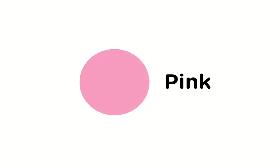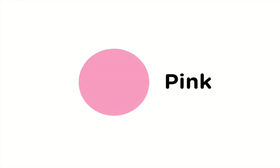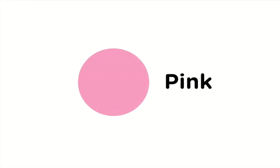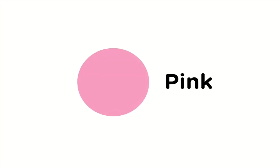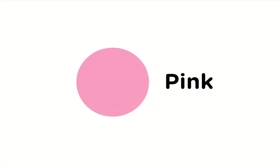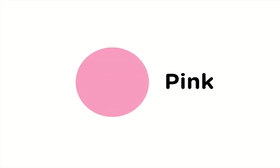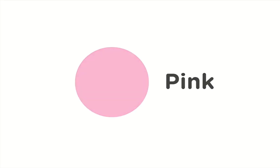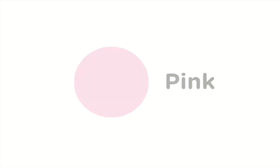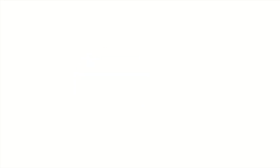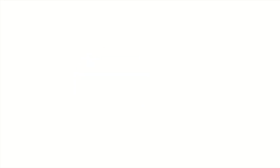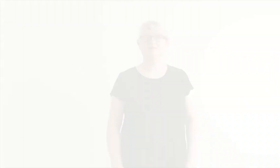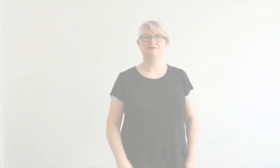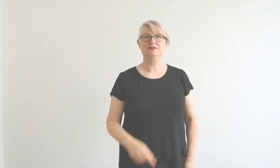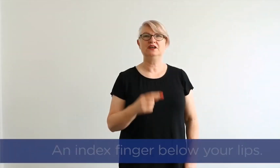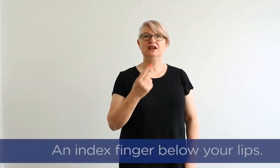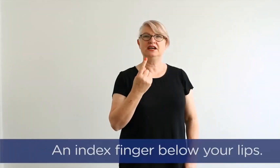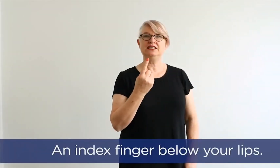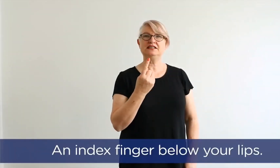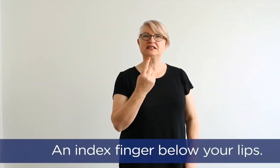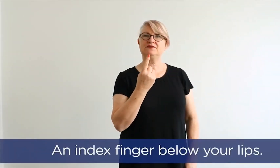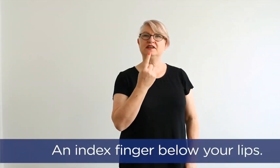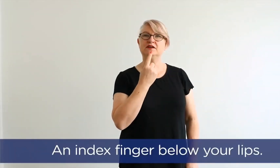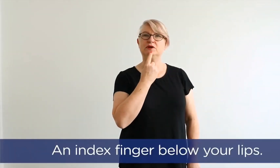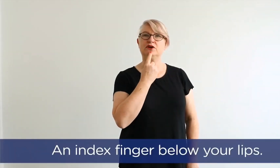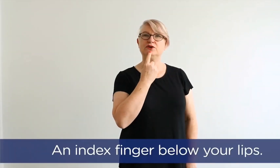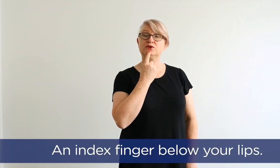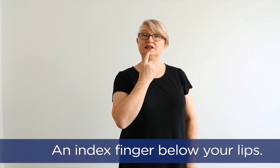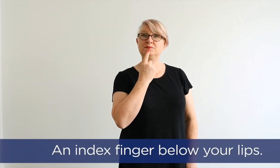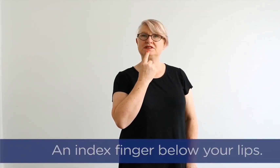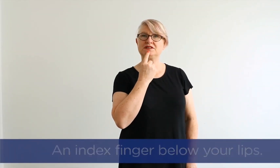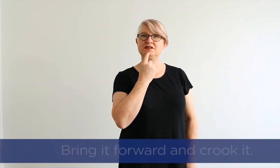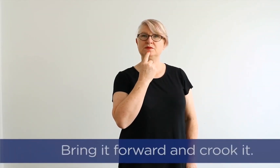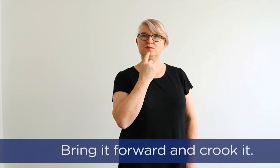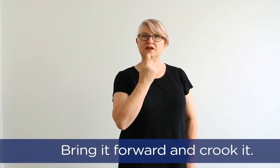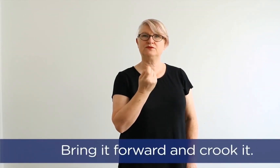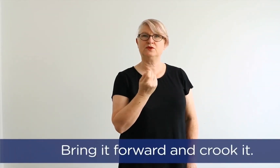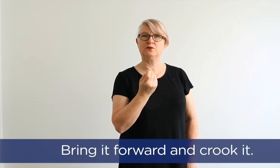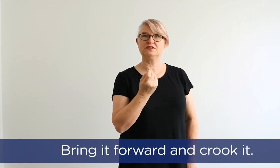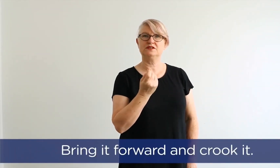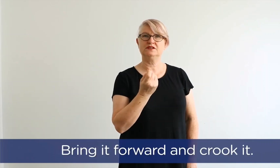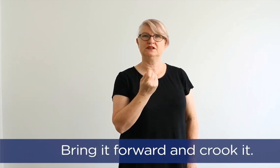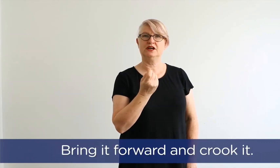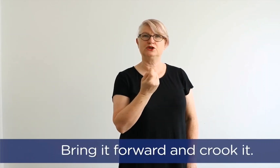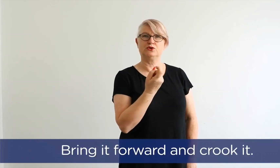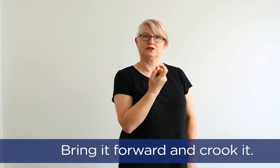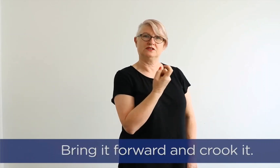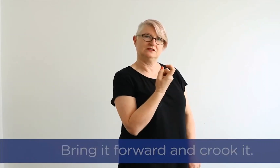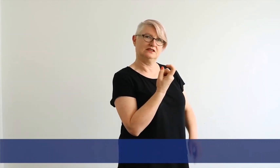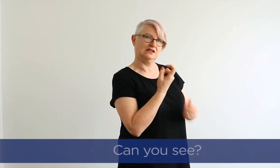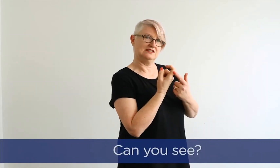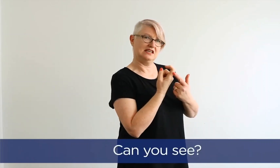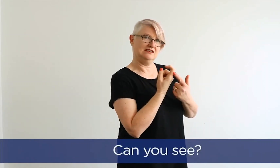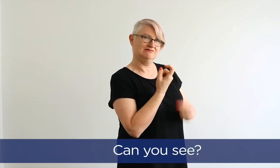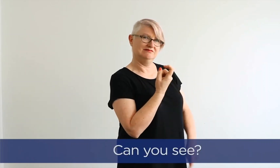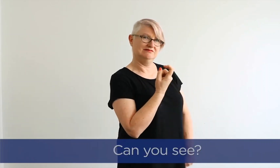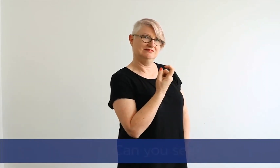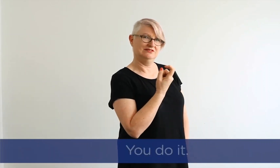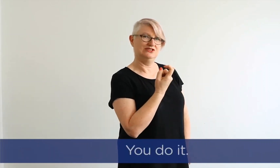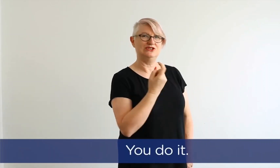Pink. Pink. An index finger below your lips. Bring it forward and crook it. Can you see? You do